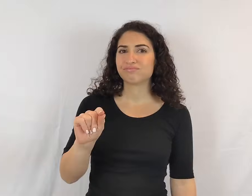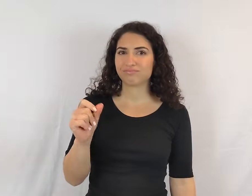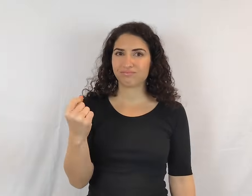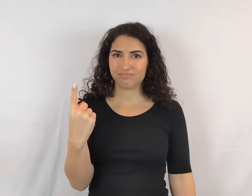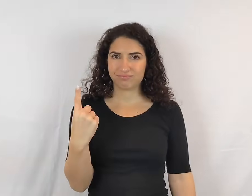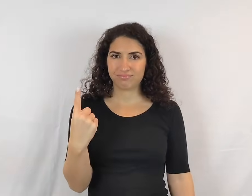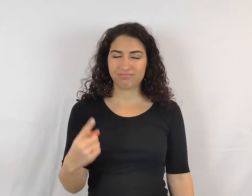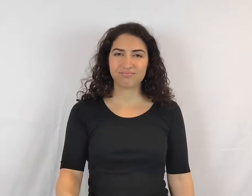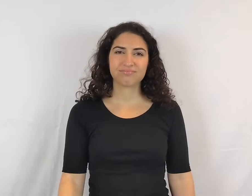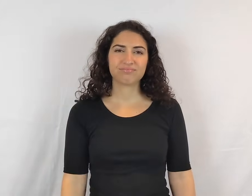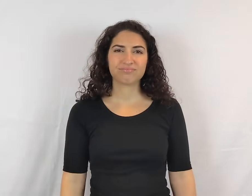(2011).